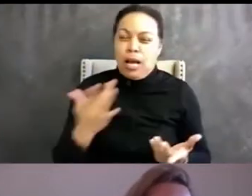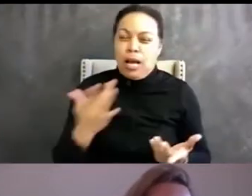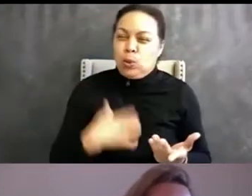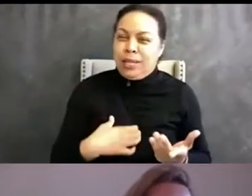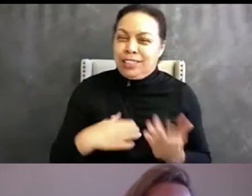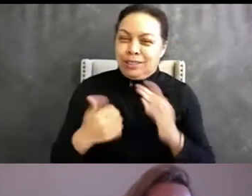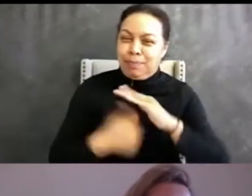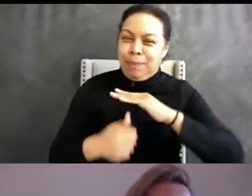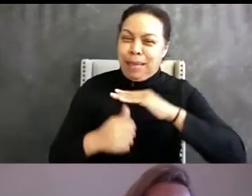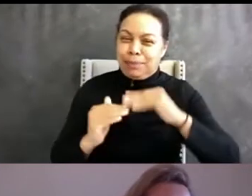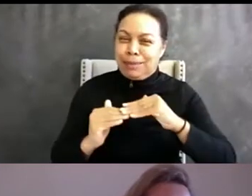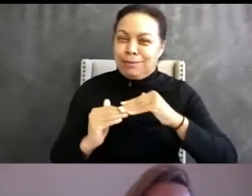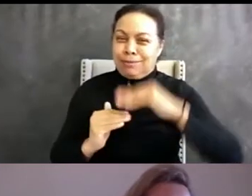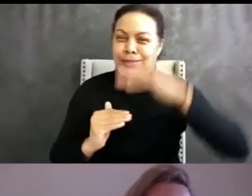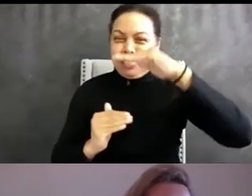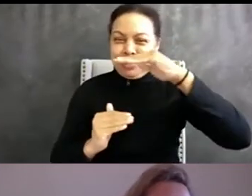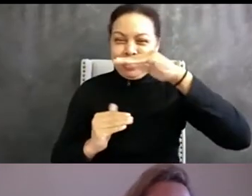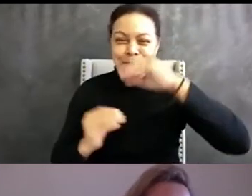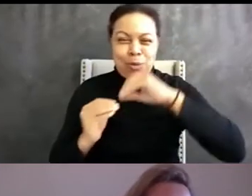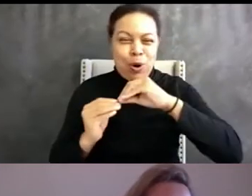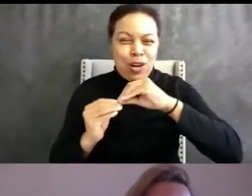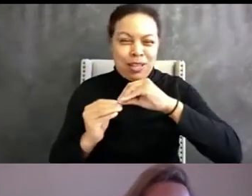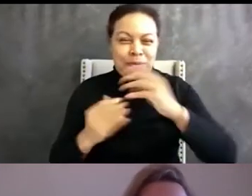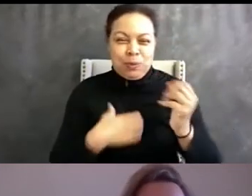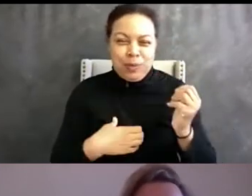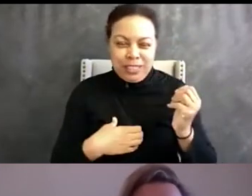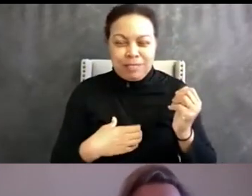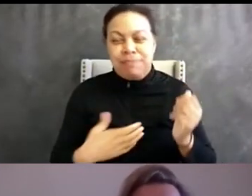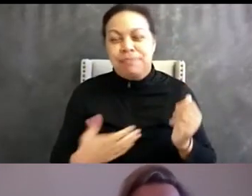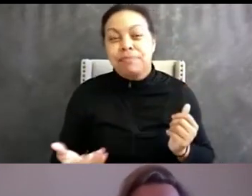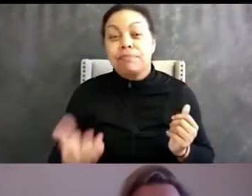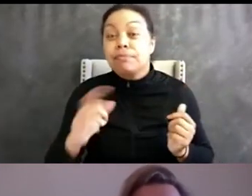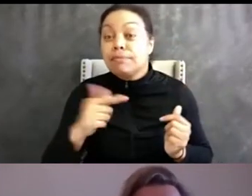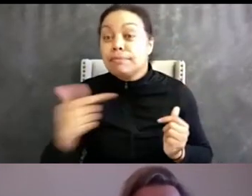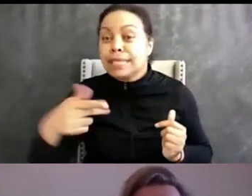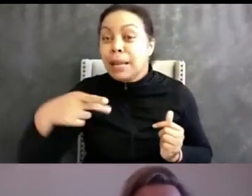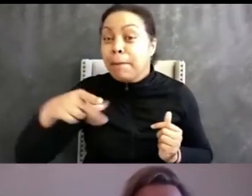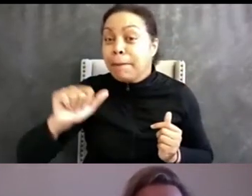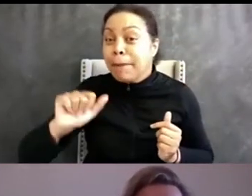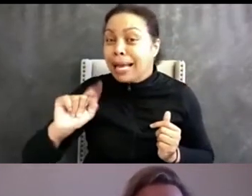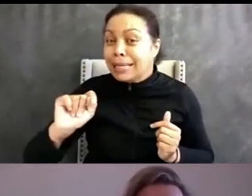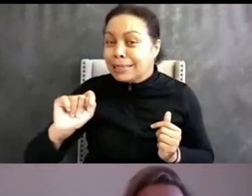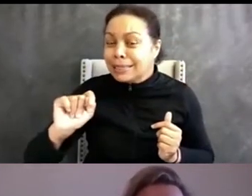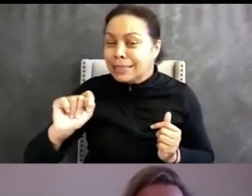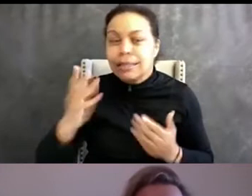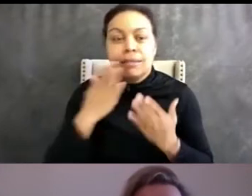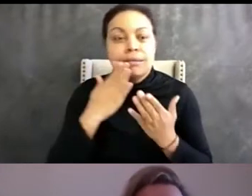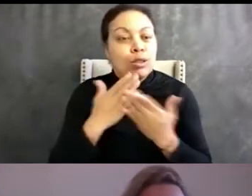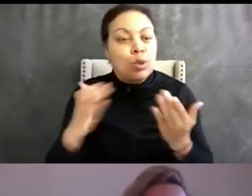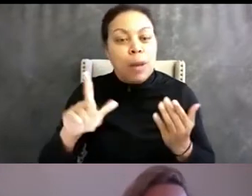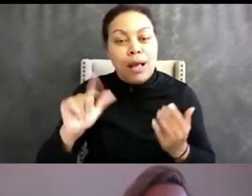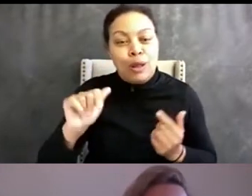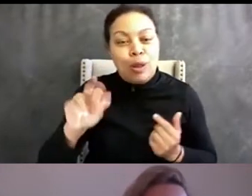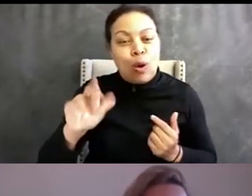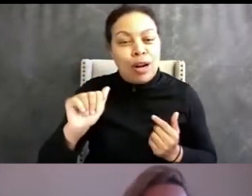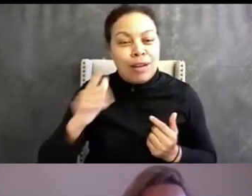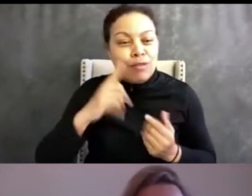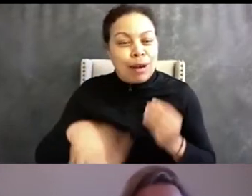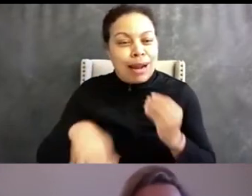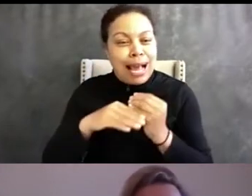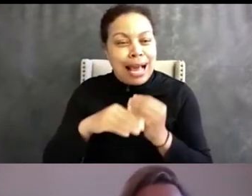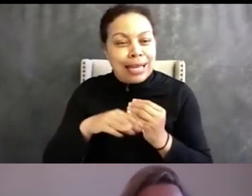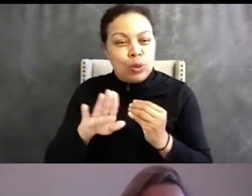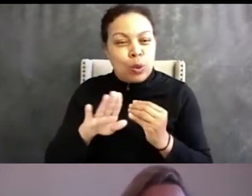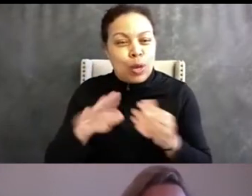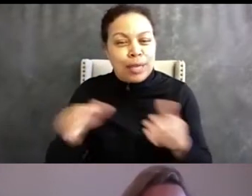ceiling. I pass it up to Pat, and I thank you so much, Laura, for putting your